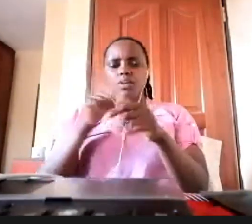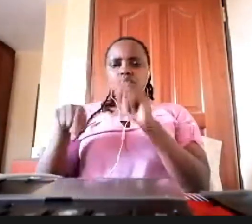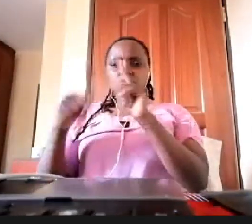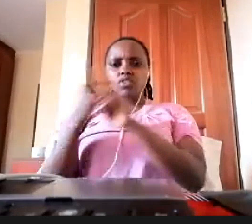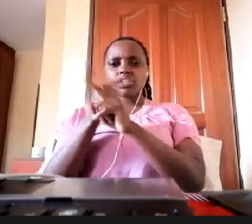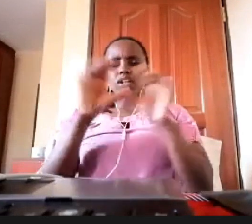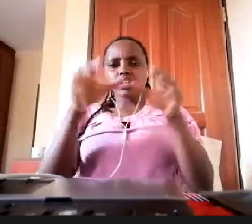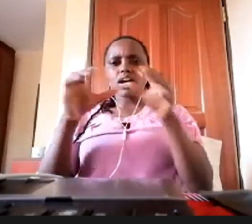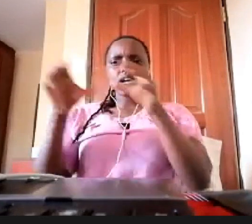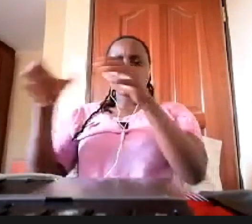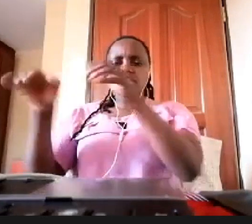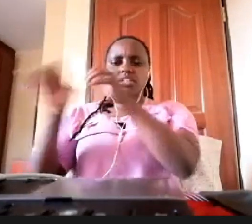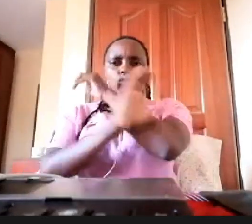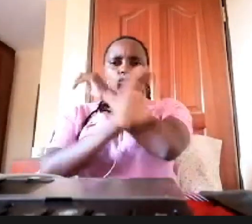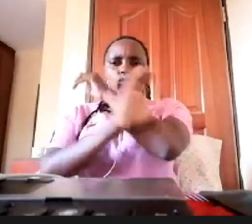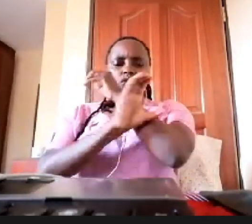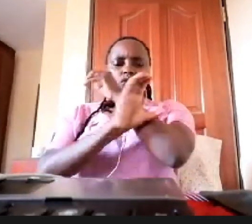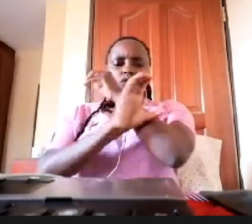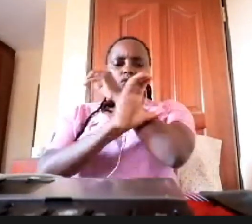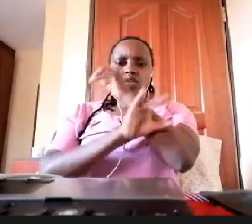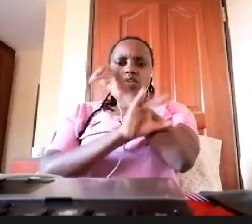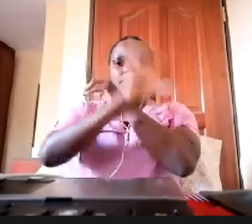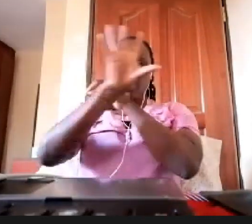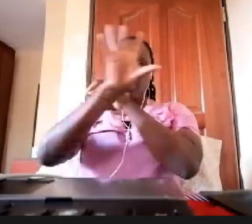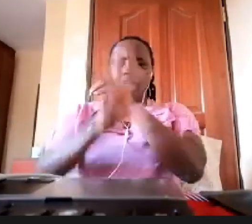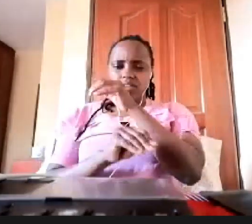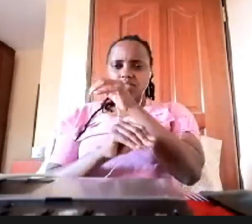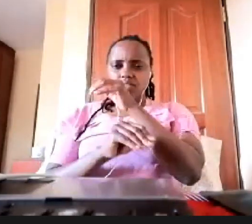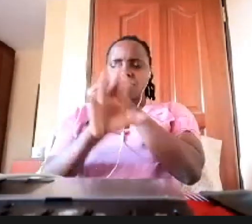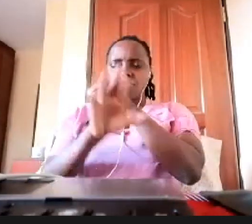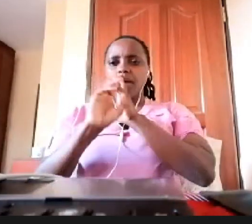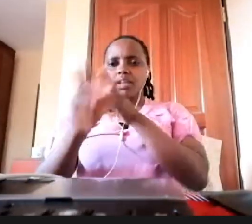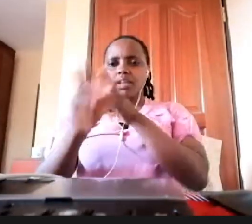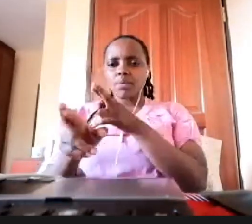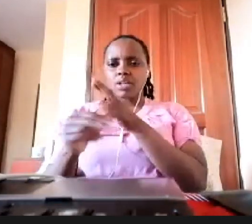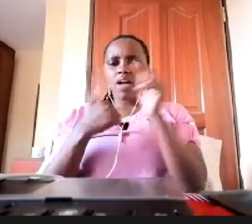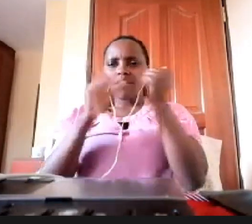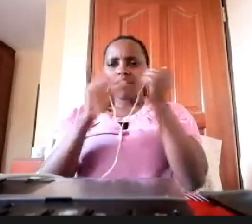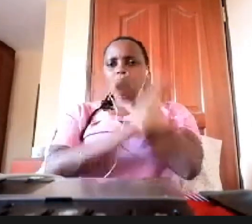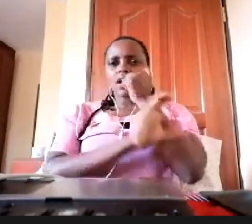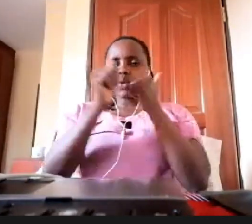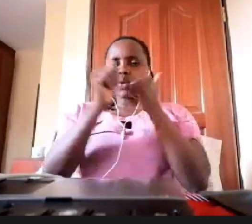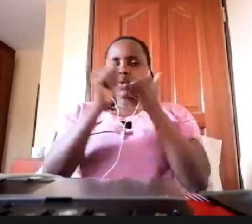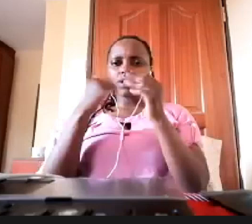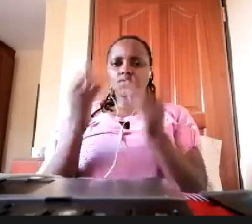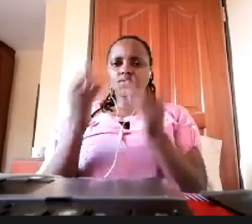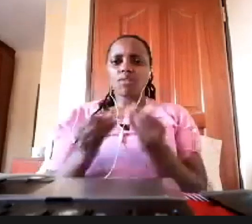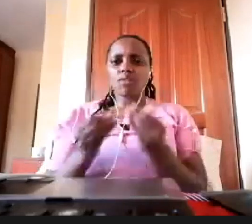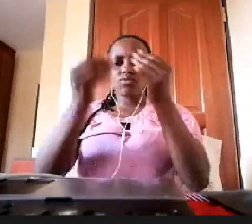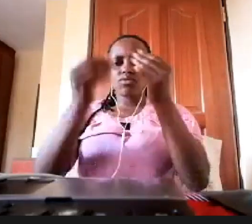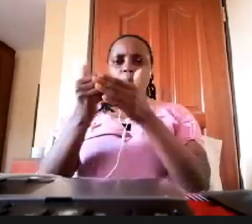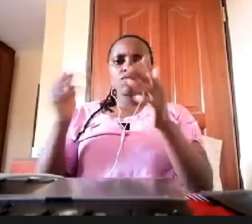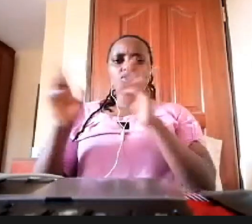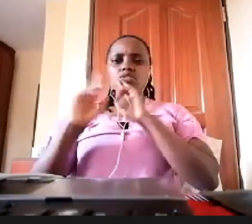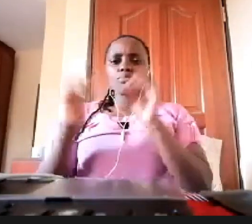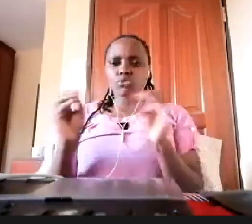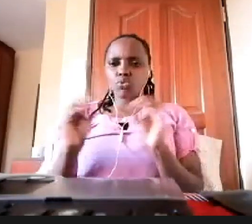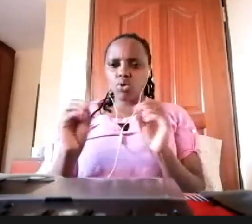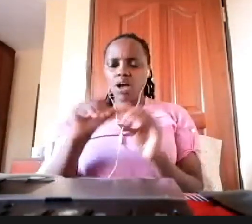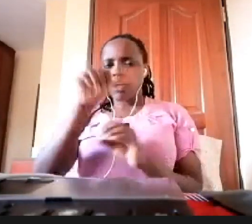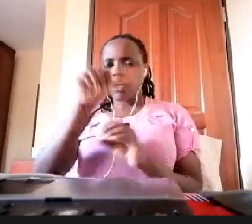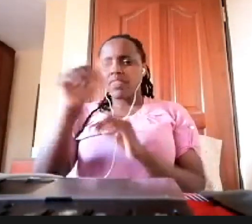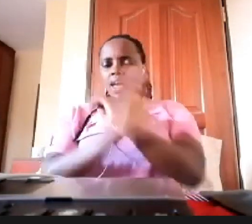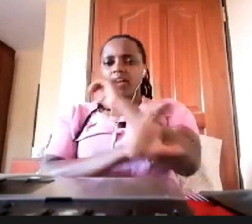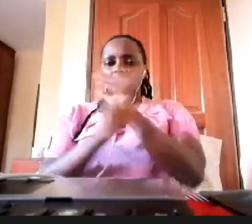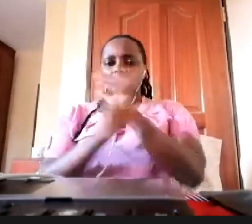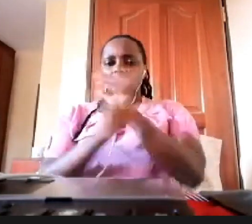various categorizations of countries on the continent in terms of their reporting. So we have countries that have not submitted initial reports. We have countries that